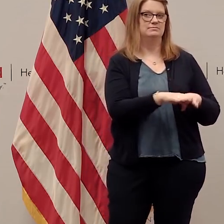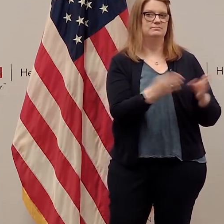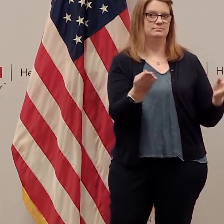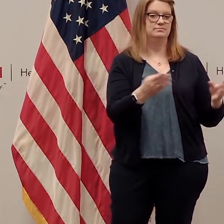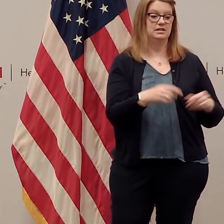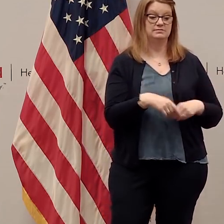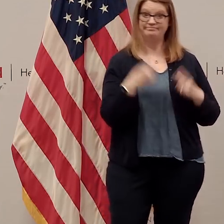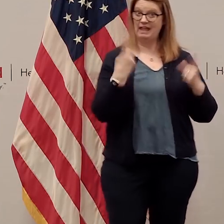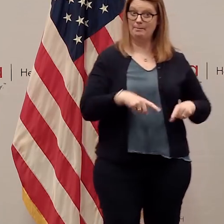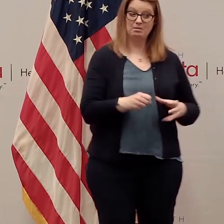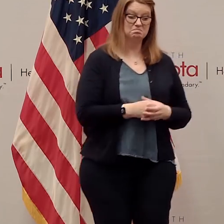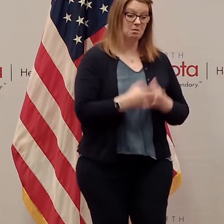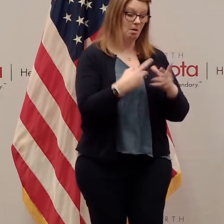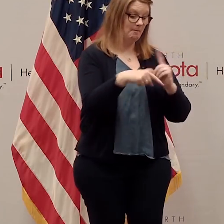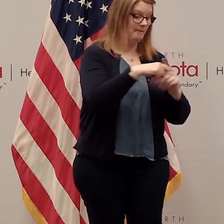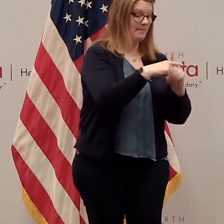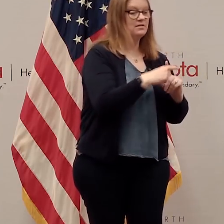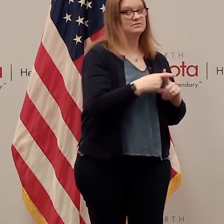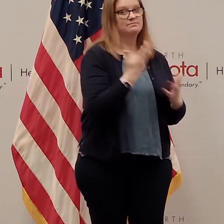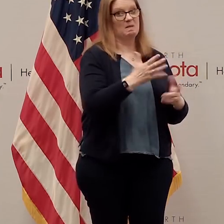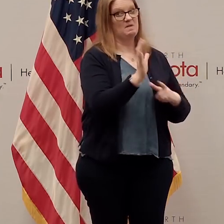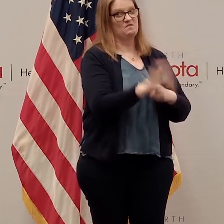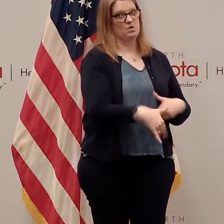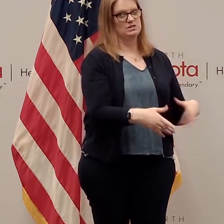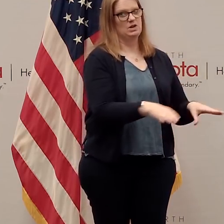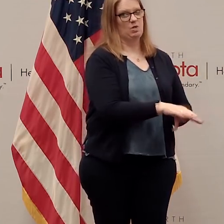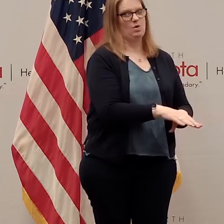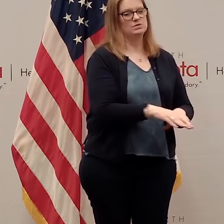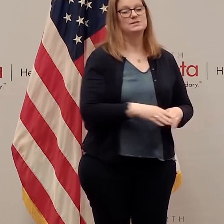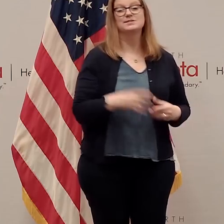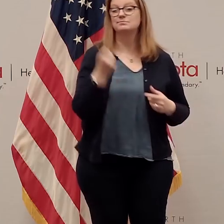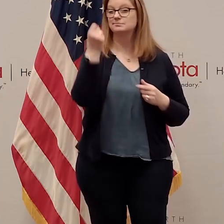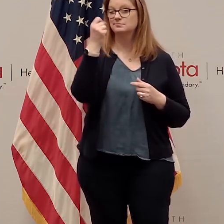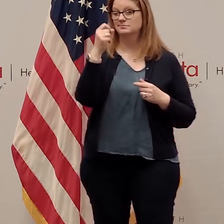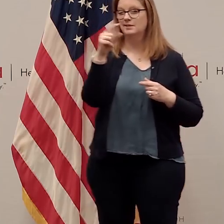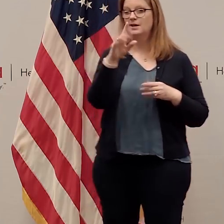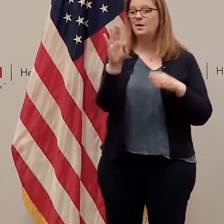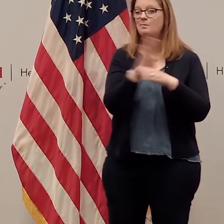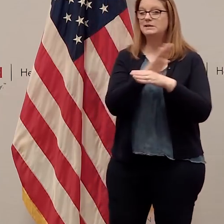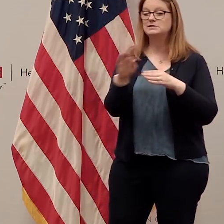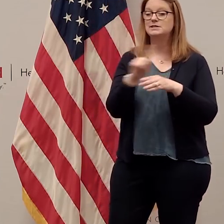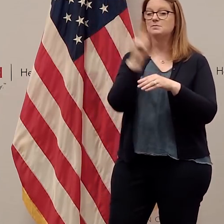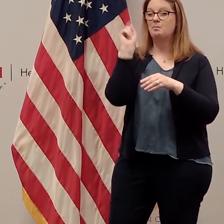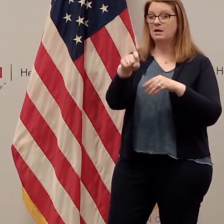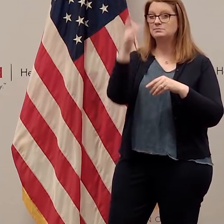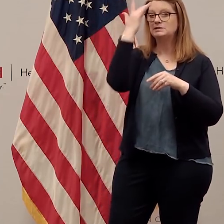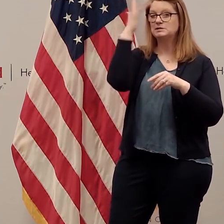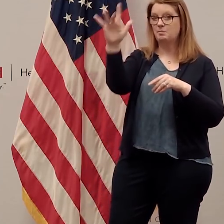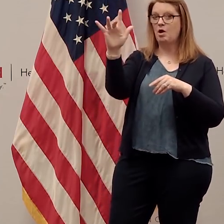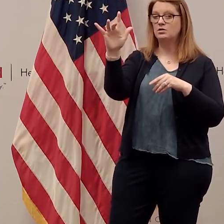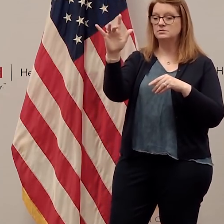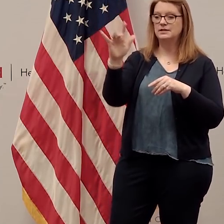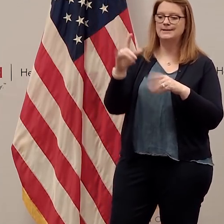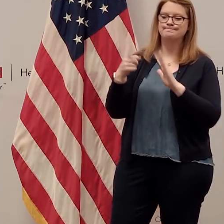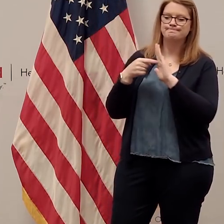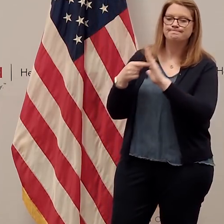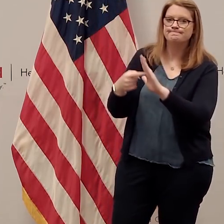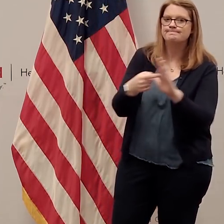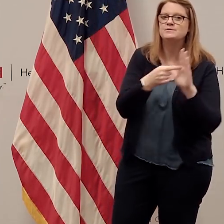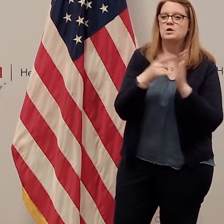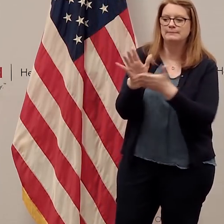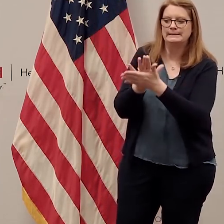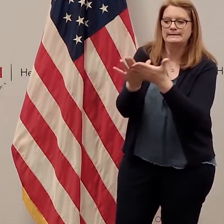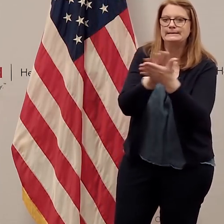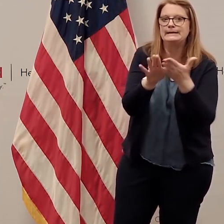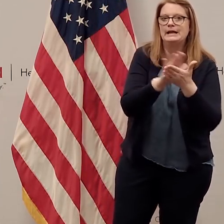market forces that will cause smart businesses to make sure that they're not only earning customer confidence, but they're making sure that they're keeping